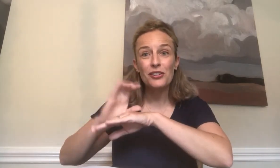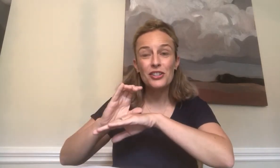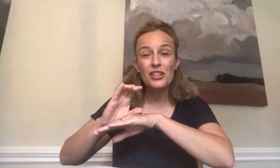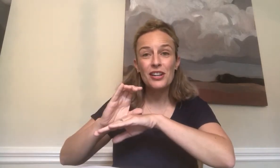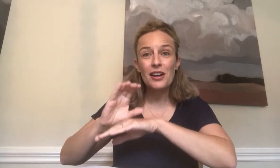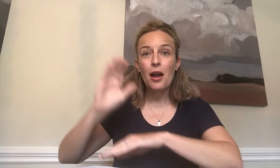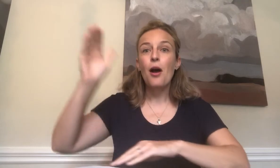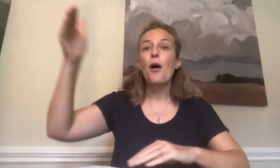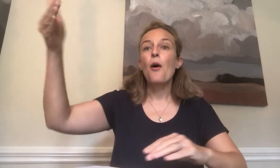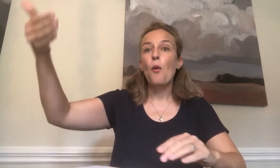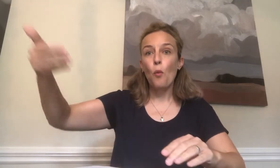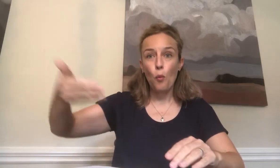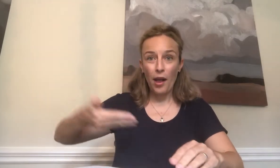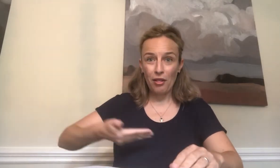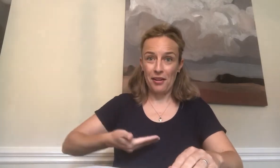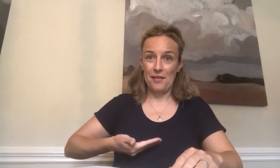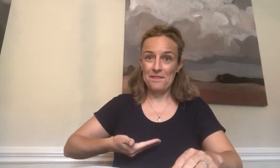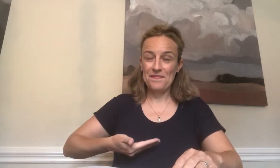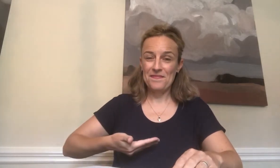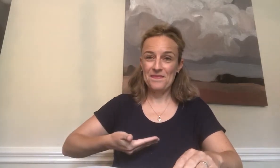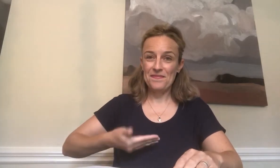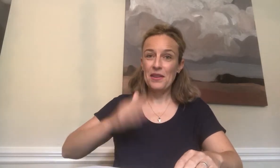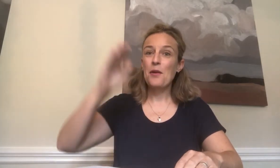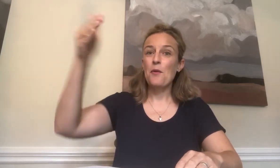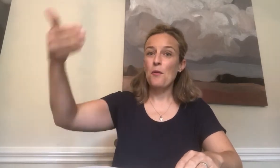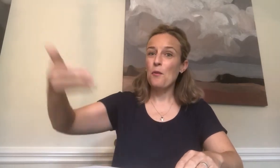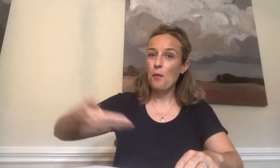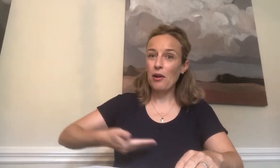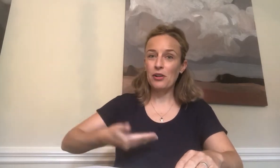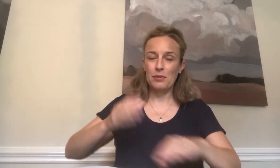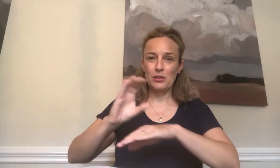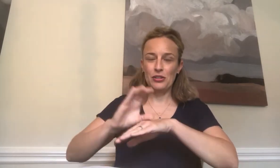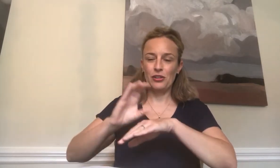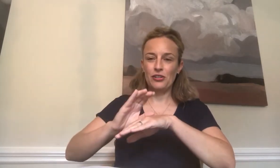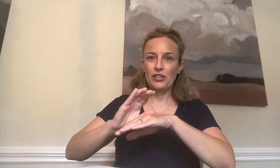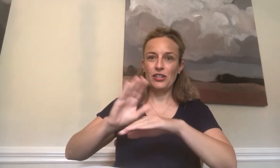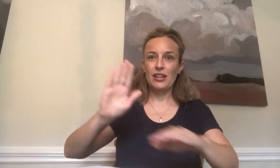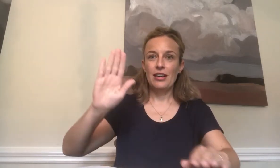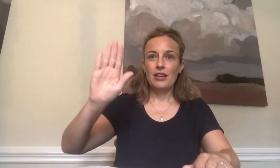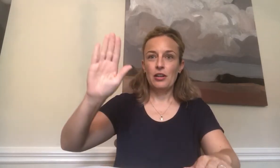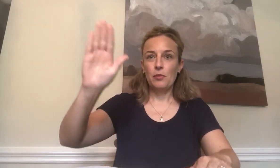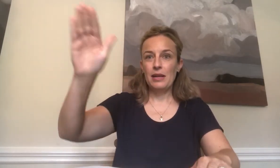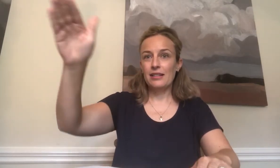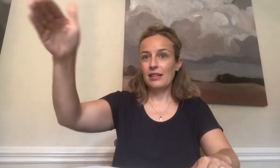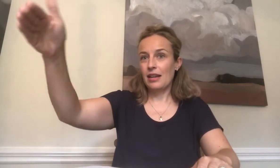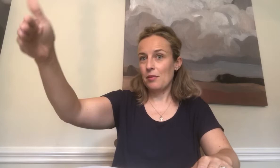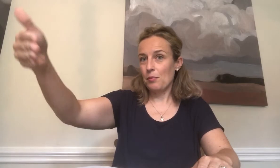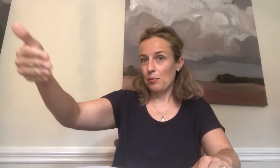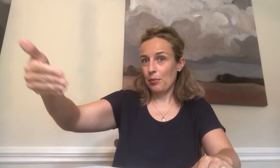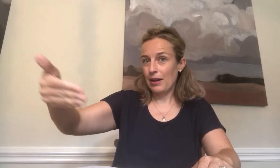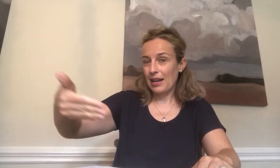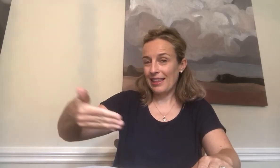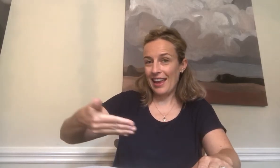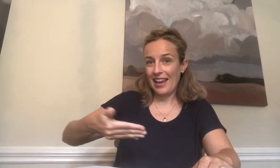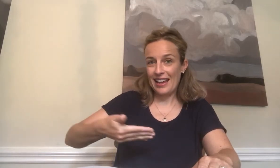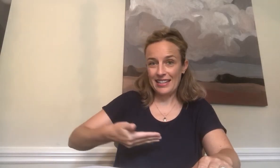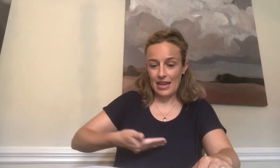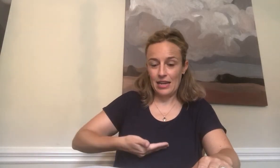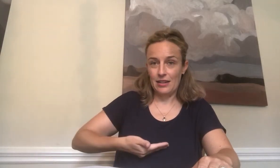church. Welcome. Welcome to church. You're basically bringing the hand in